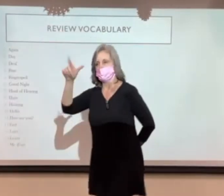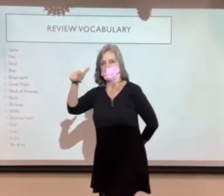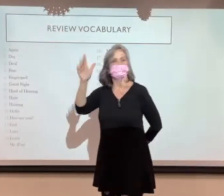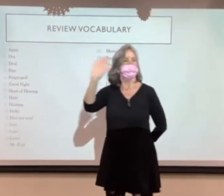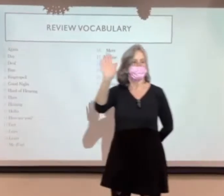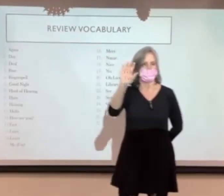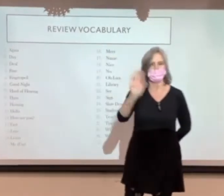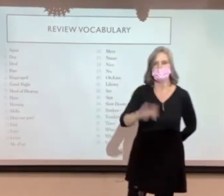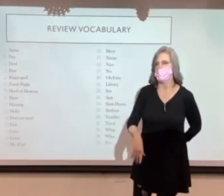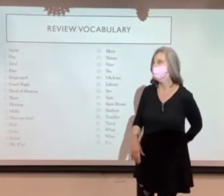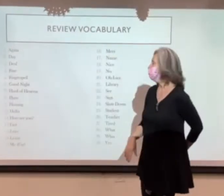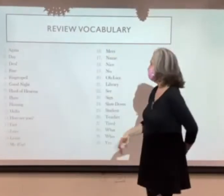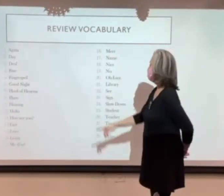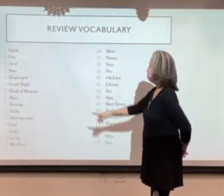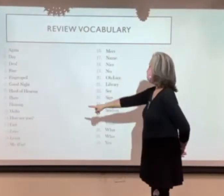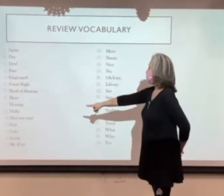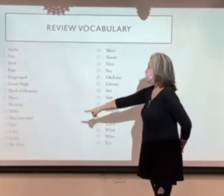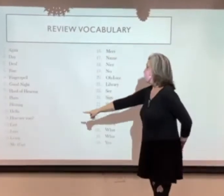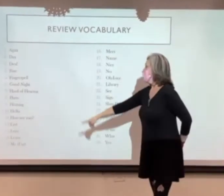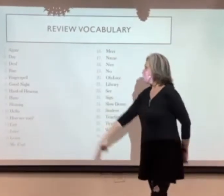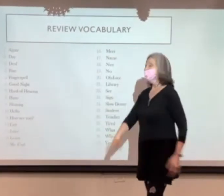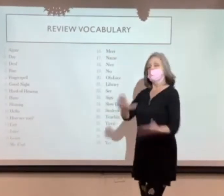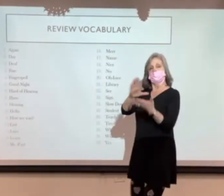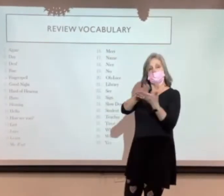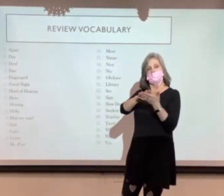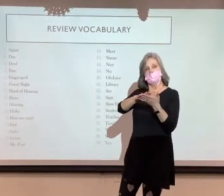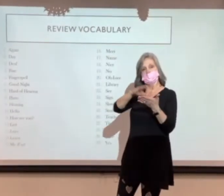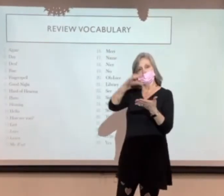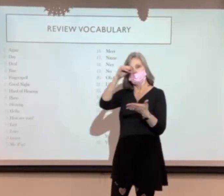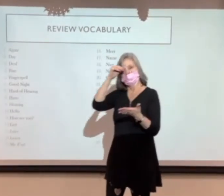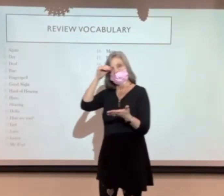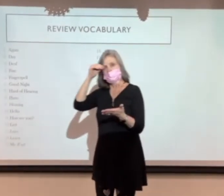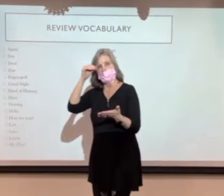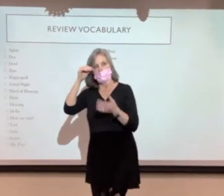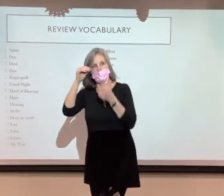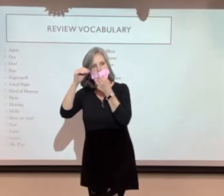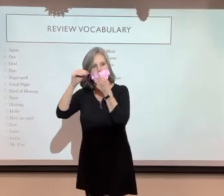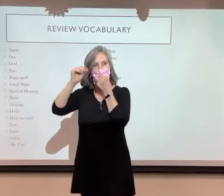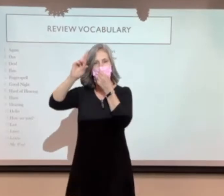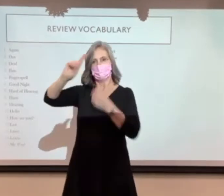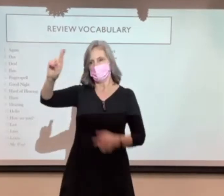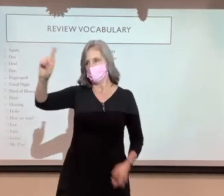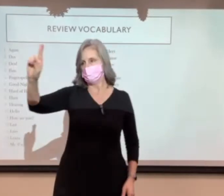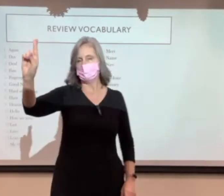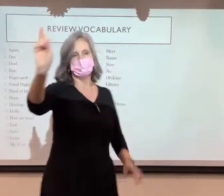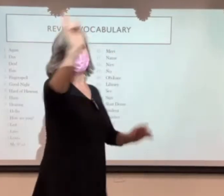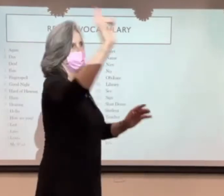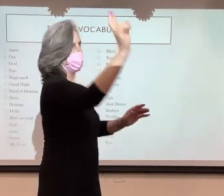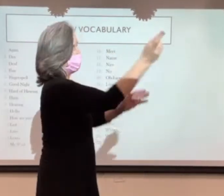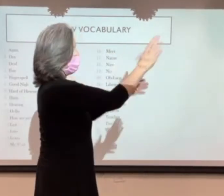later, or waving bye. Learn. Now, I'm right-handed, so the right hand's coming